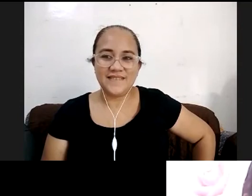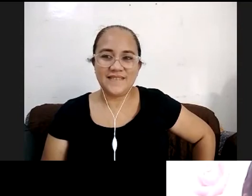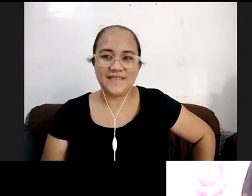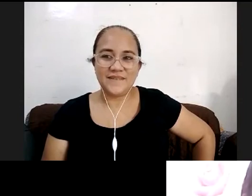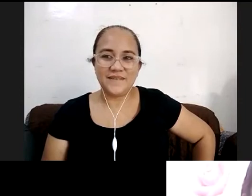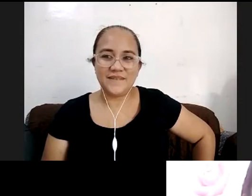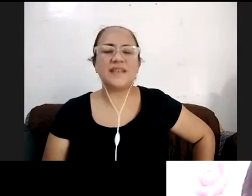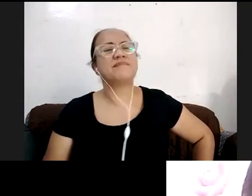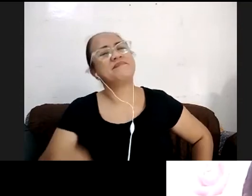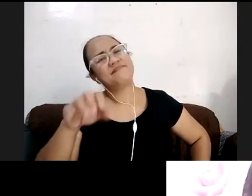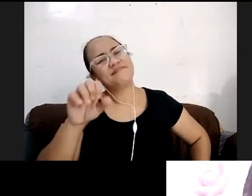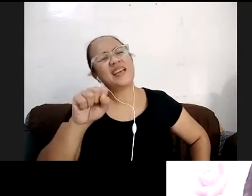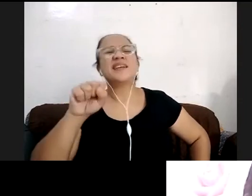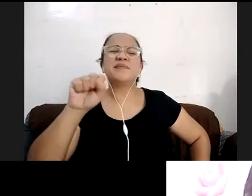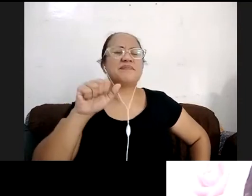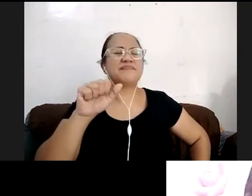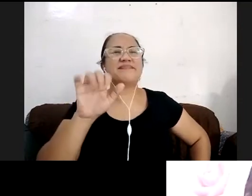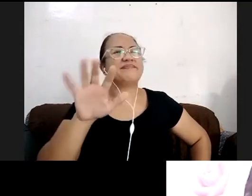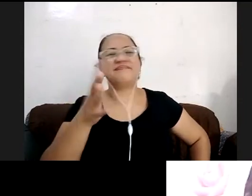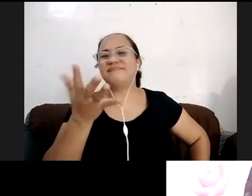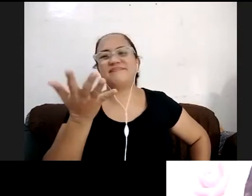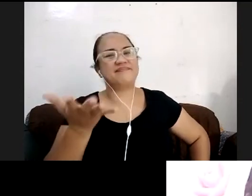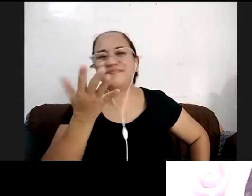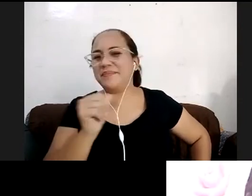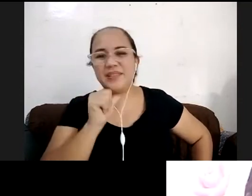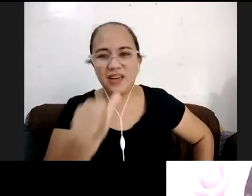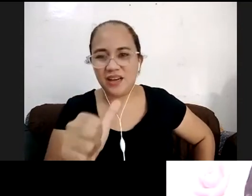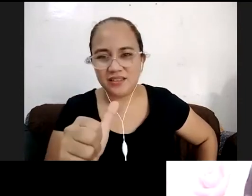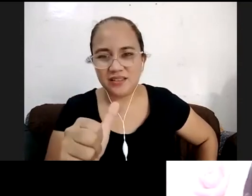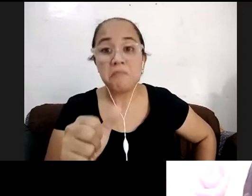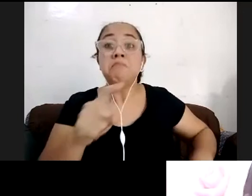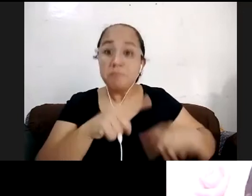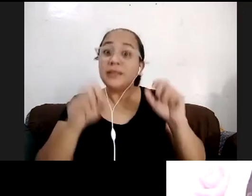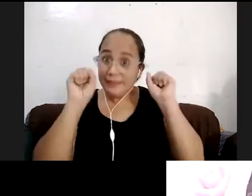Yeah, probably not, but you may find some.